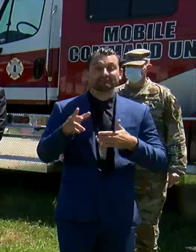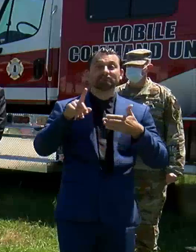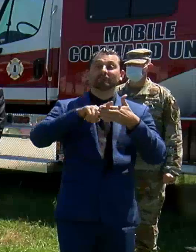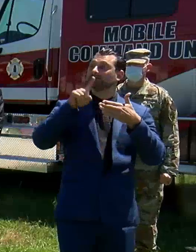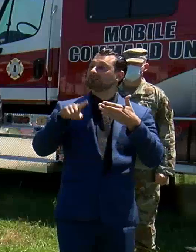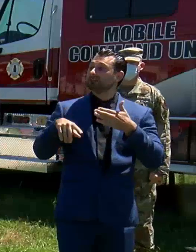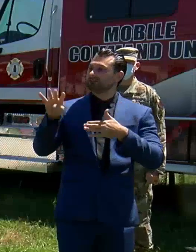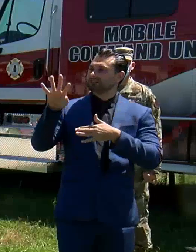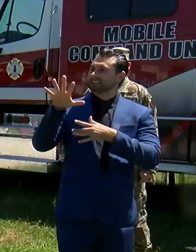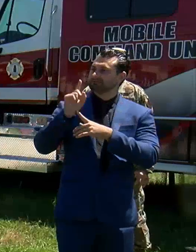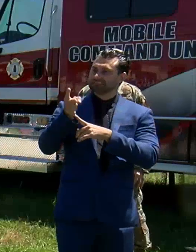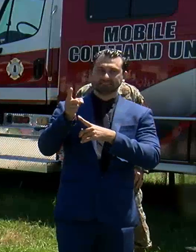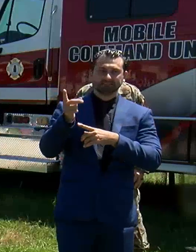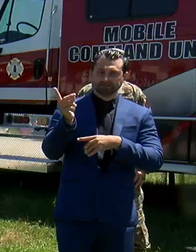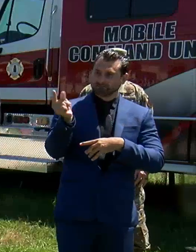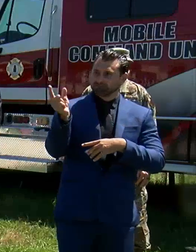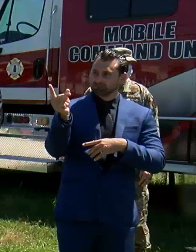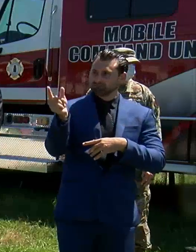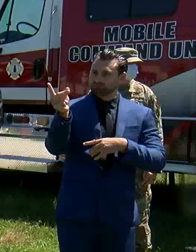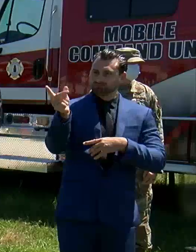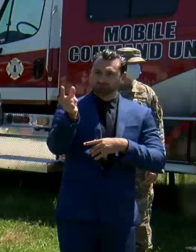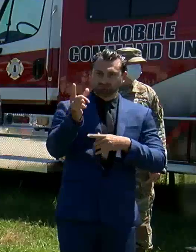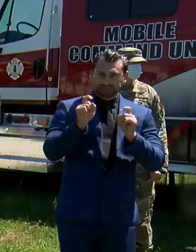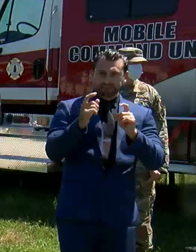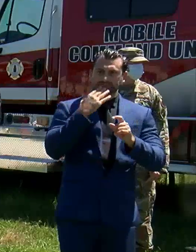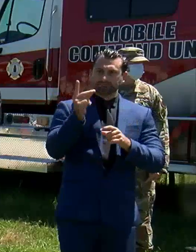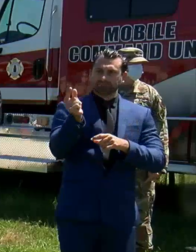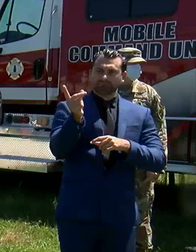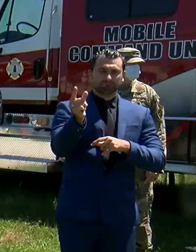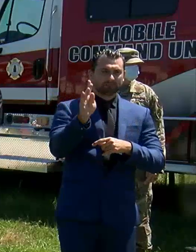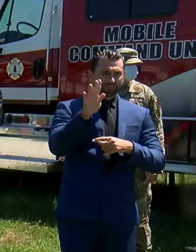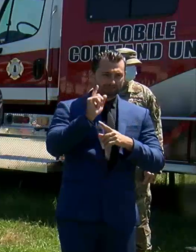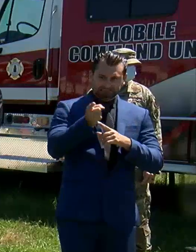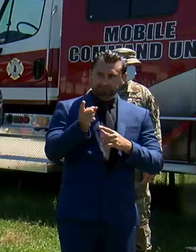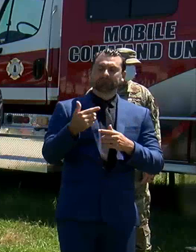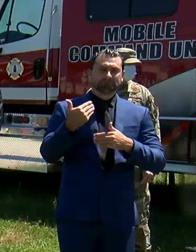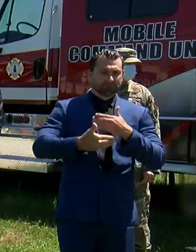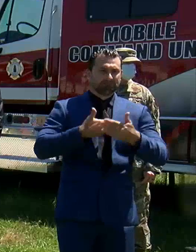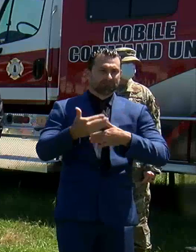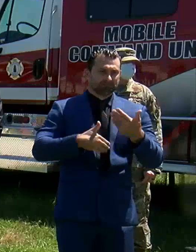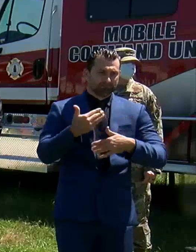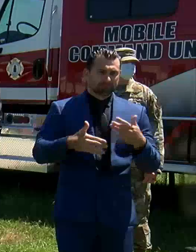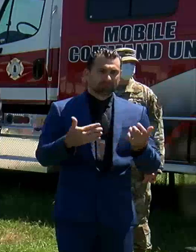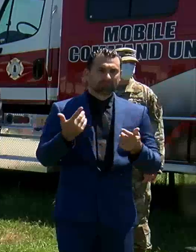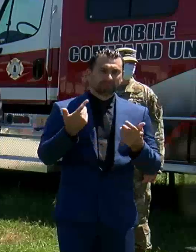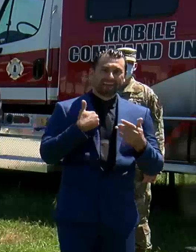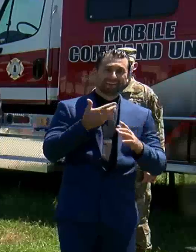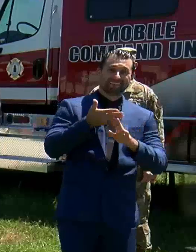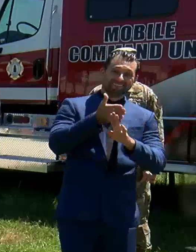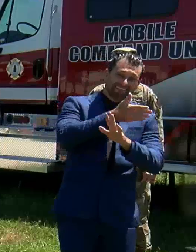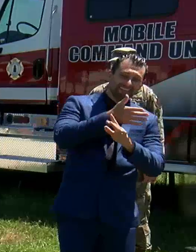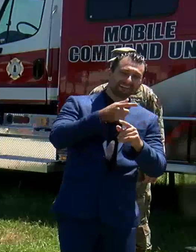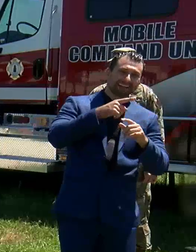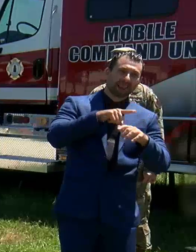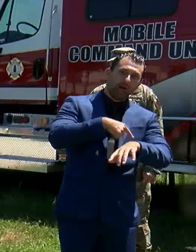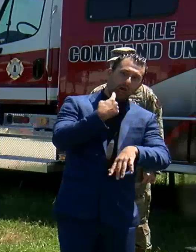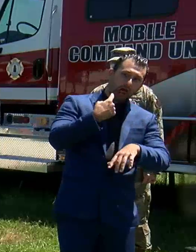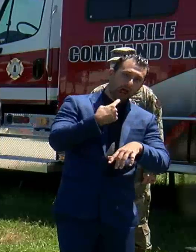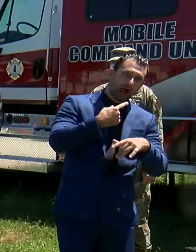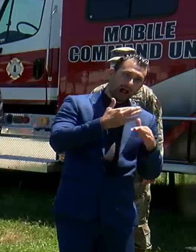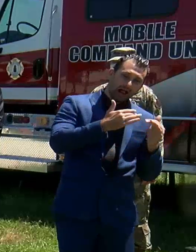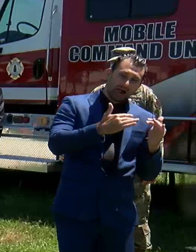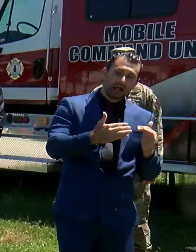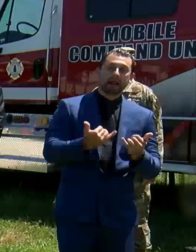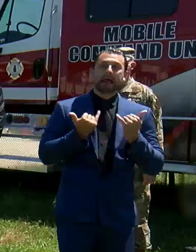to places such as long-term care facilities, test, and we are doing that now, but get results back immediately or close to